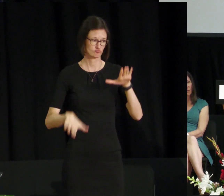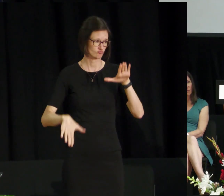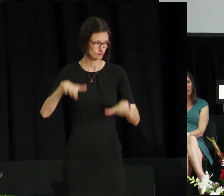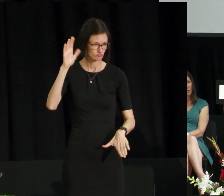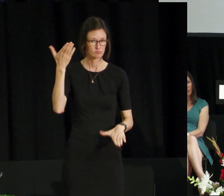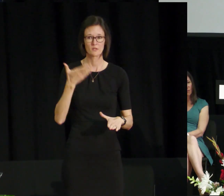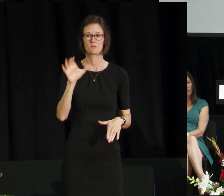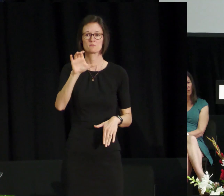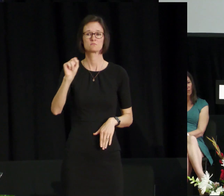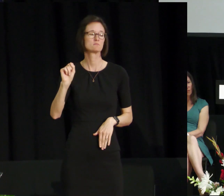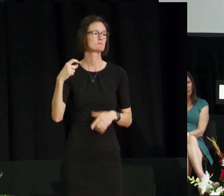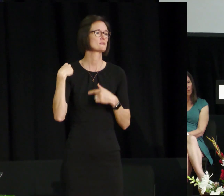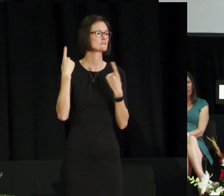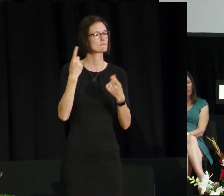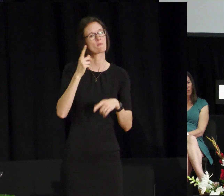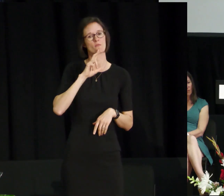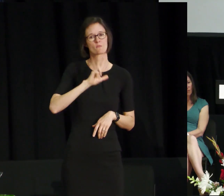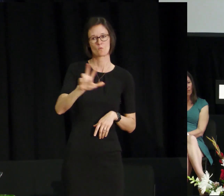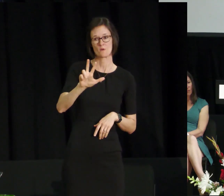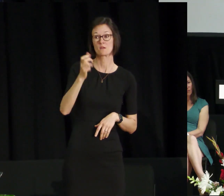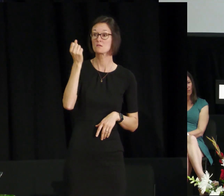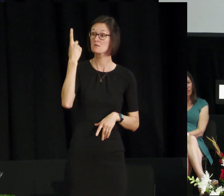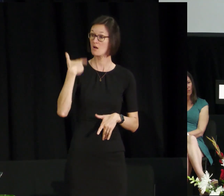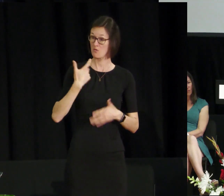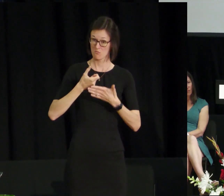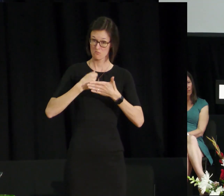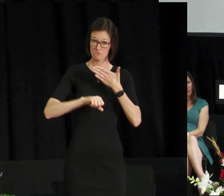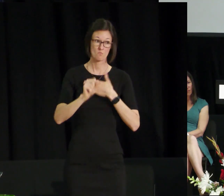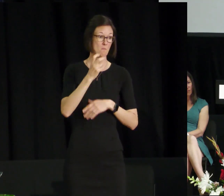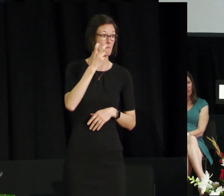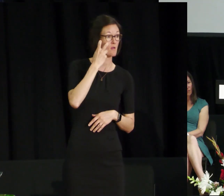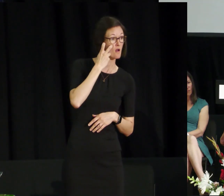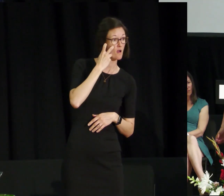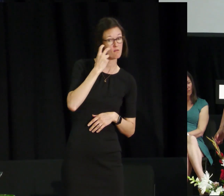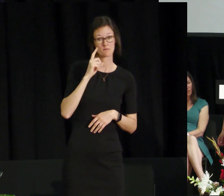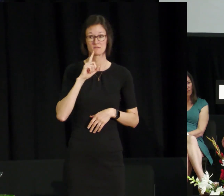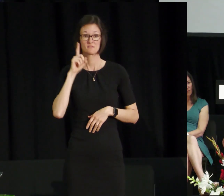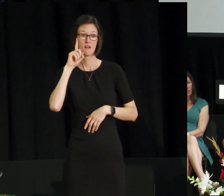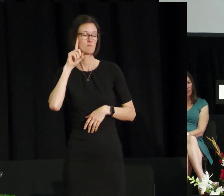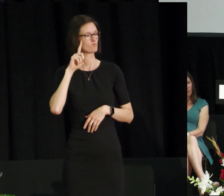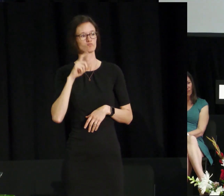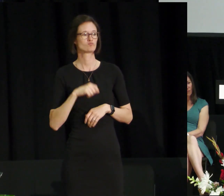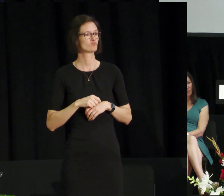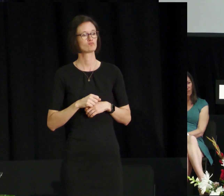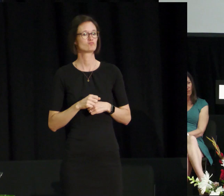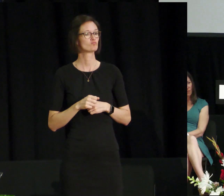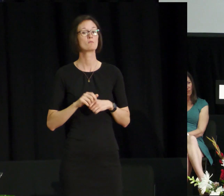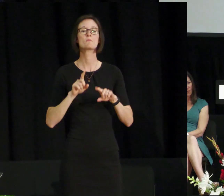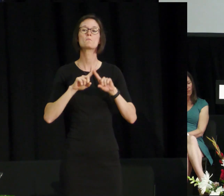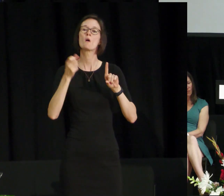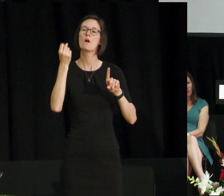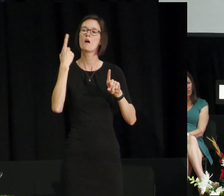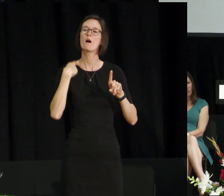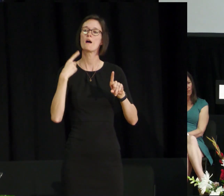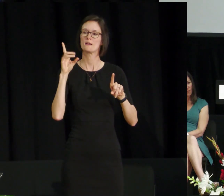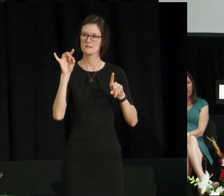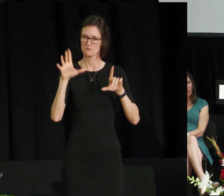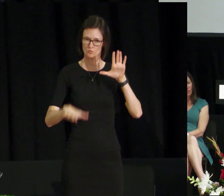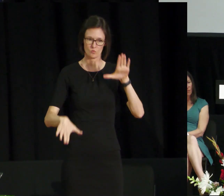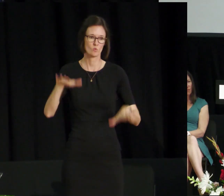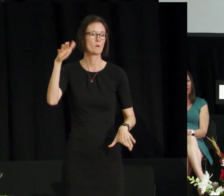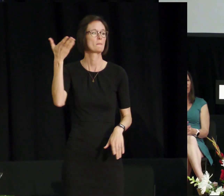I was not born blind or deaf But I grew up here around the Colorado Springs